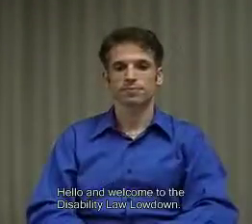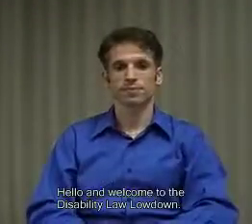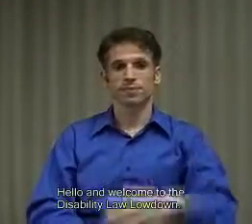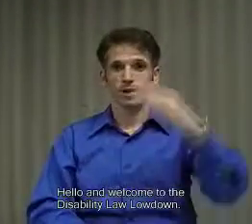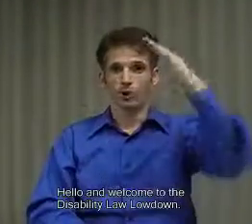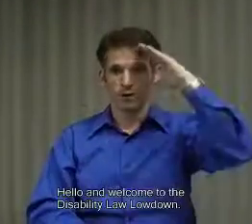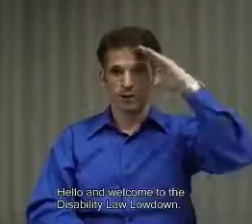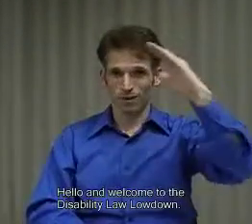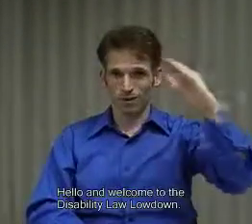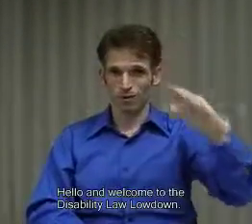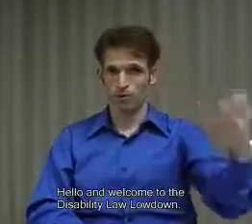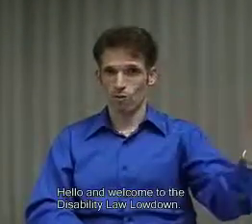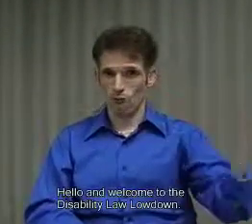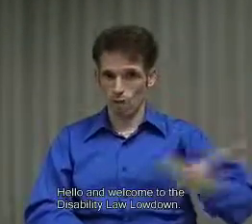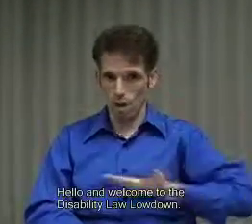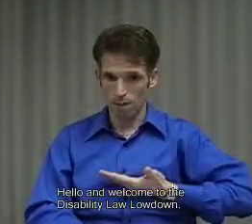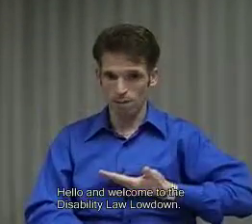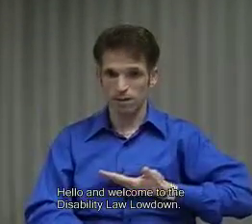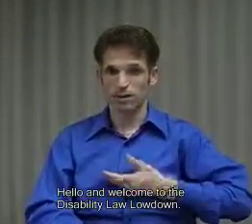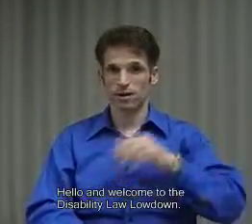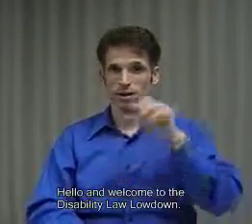Hello, and welcome to the Disability Law Lowdown.